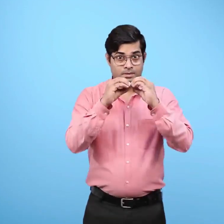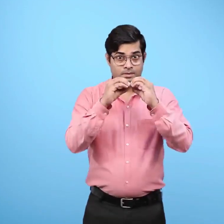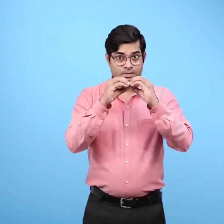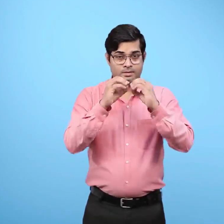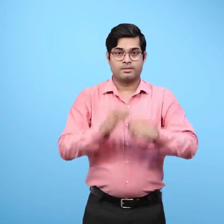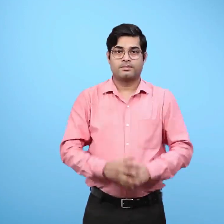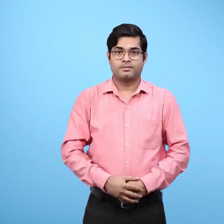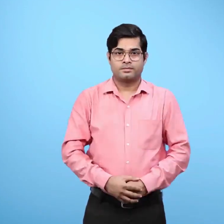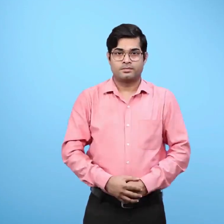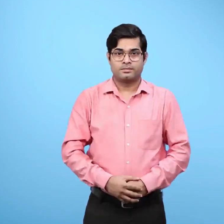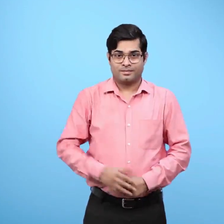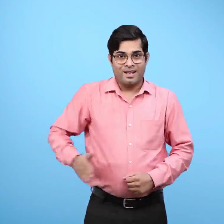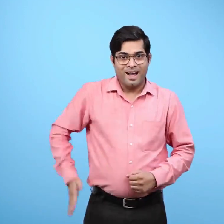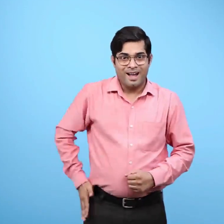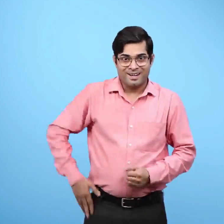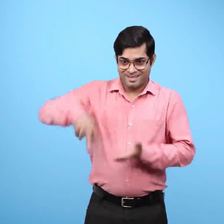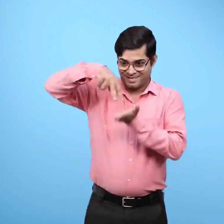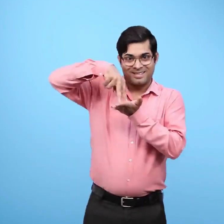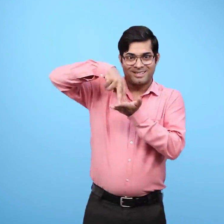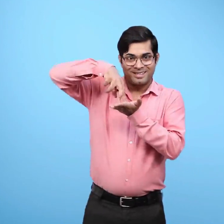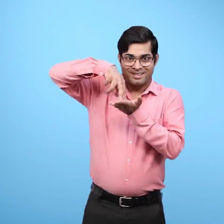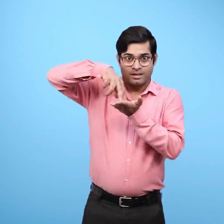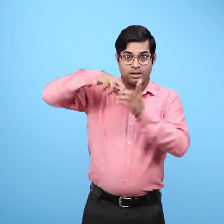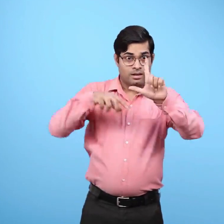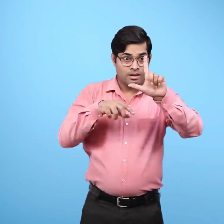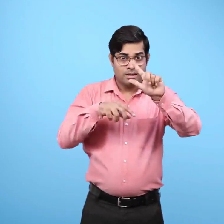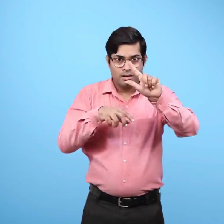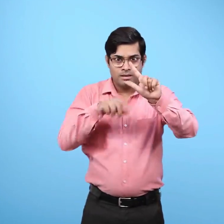B. An angle less than a right angle with your